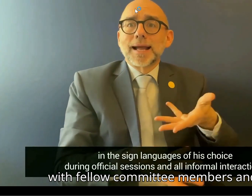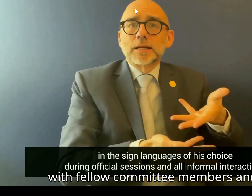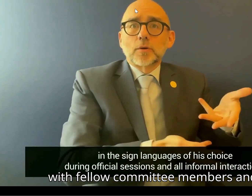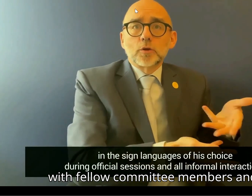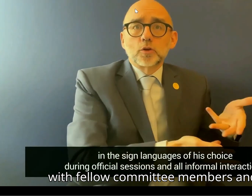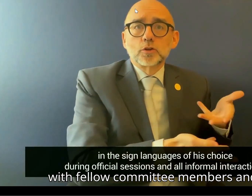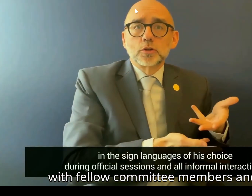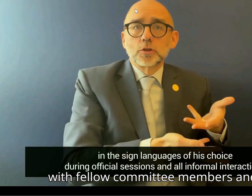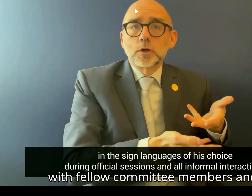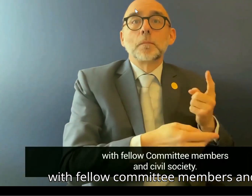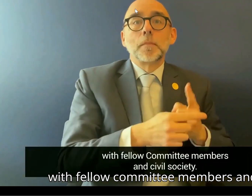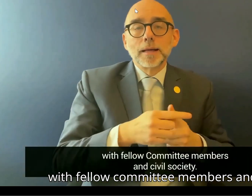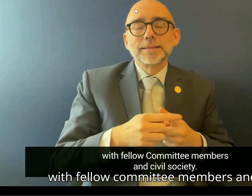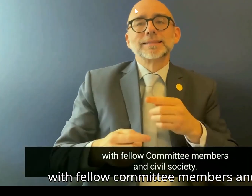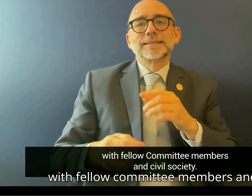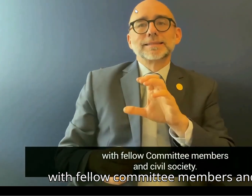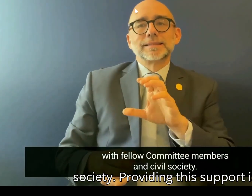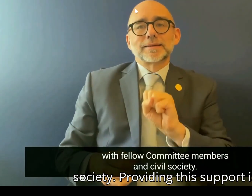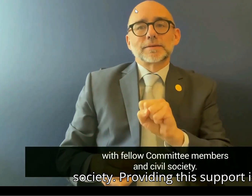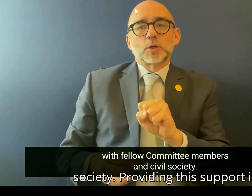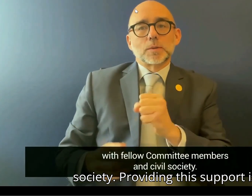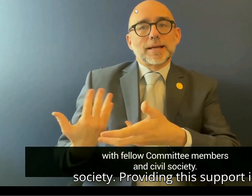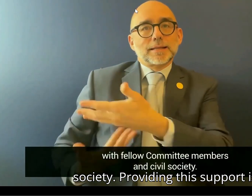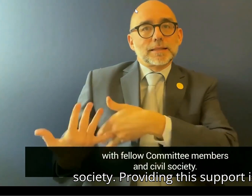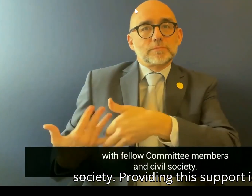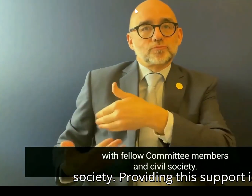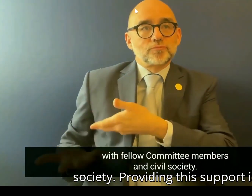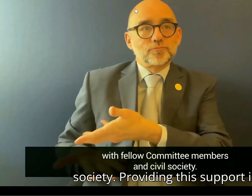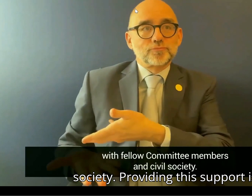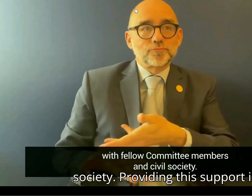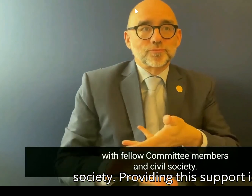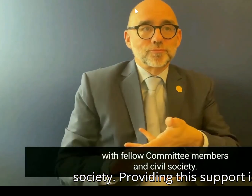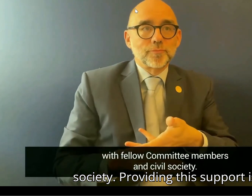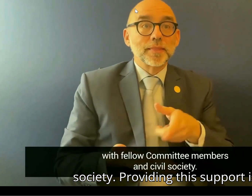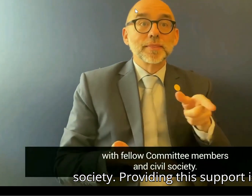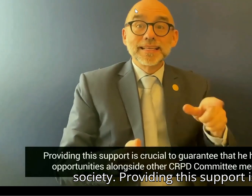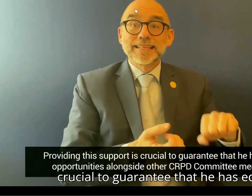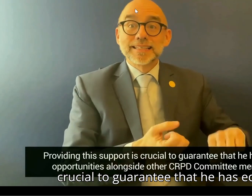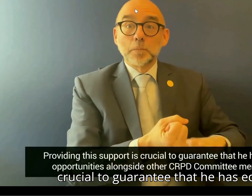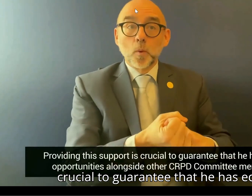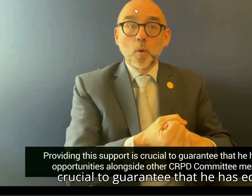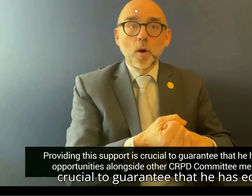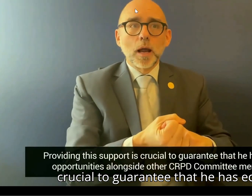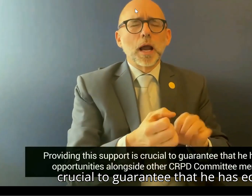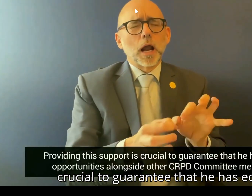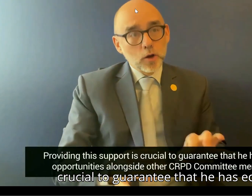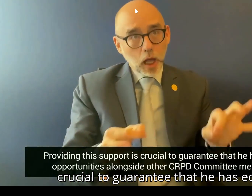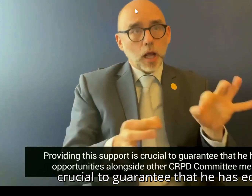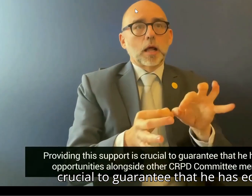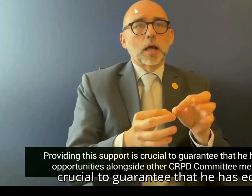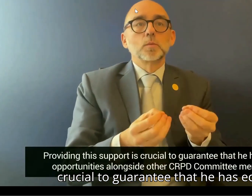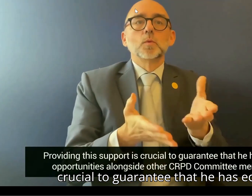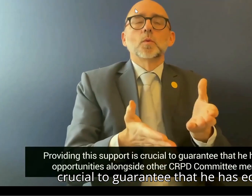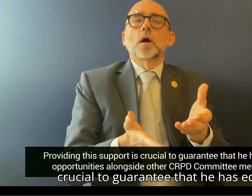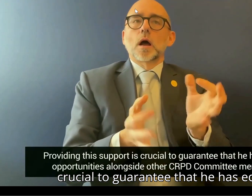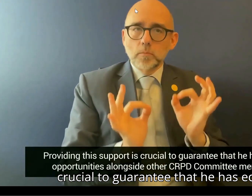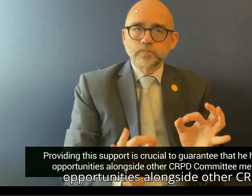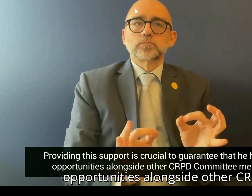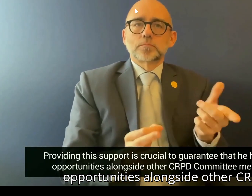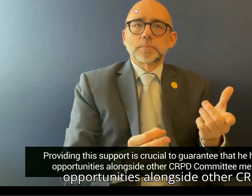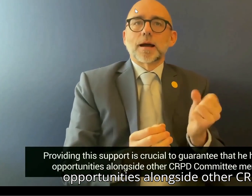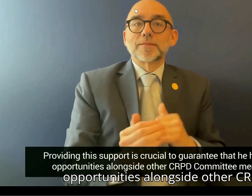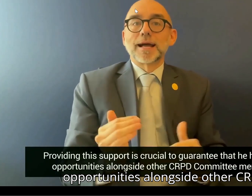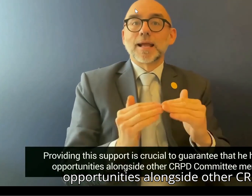interactions with fellow committee members and civil society. Providing this support is crucial to guarantee that he has